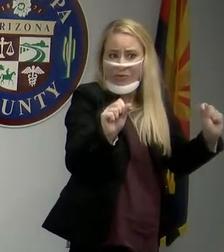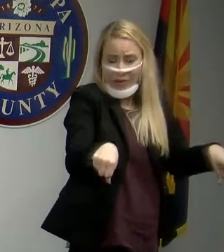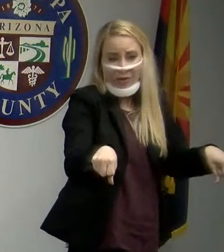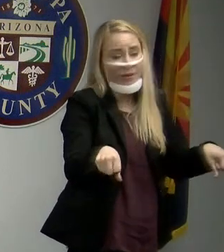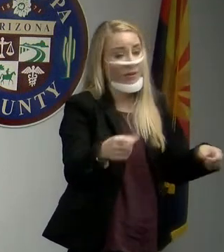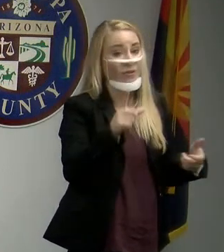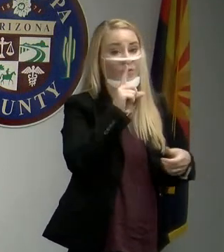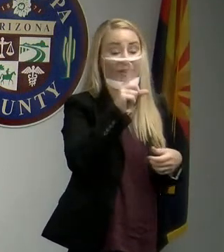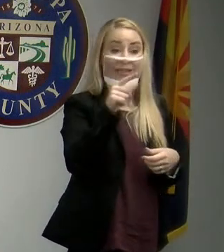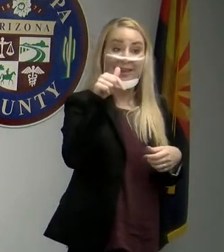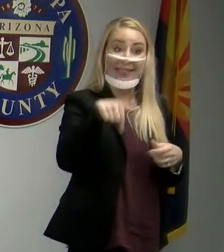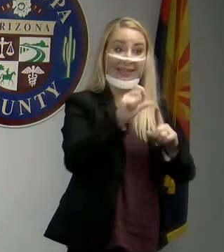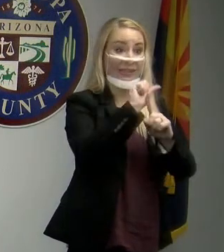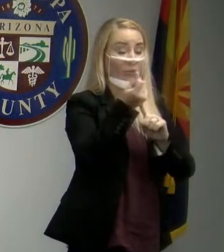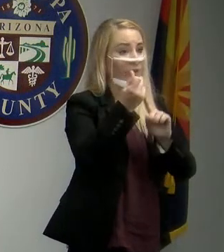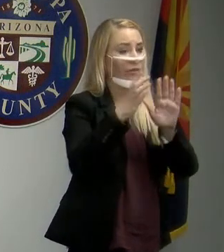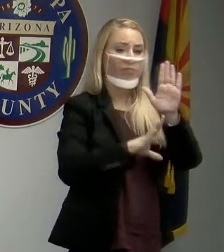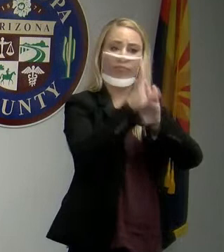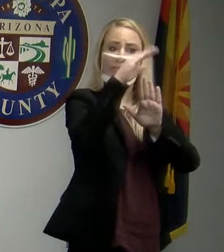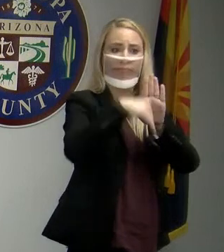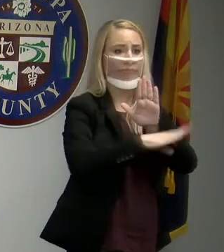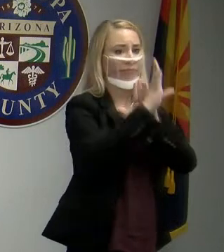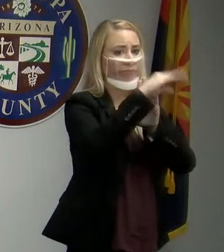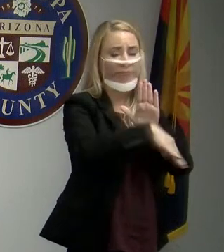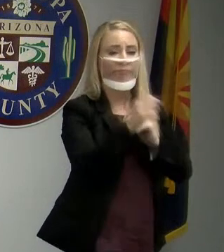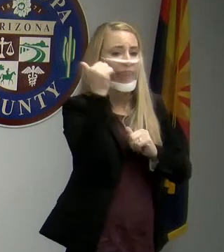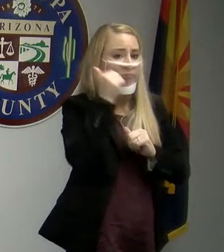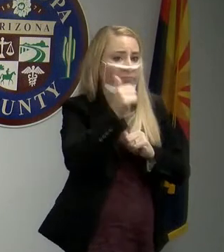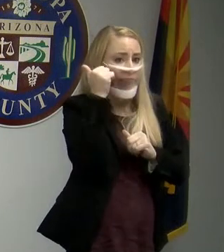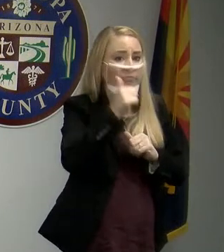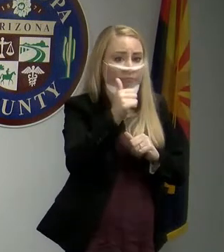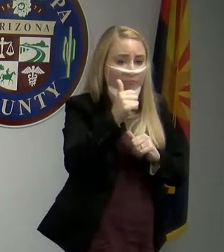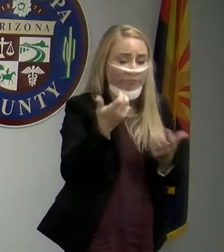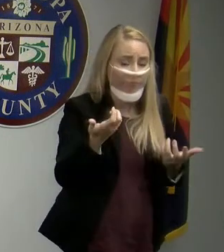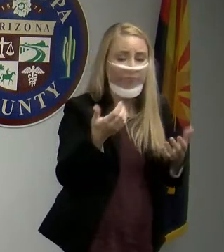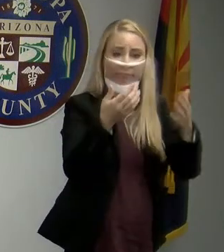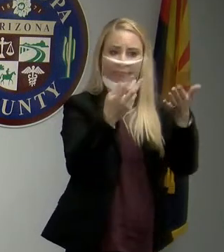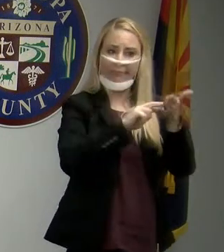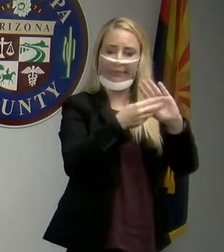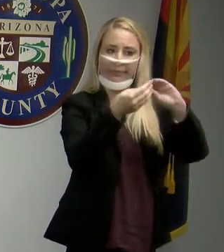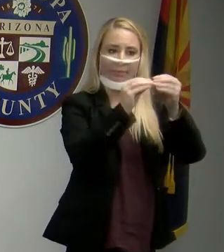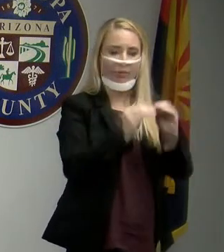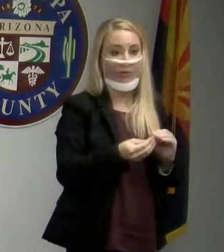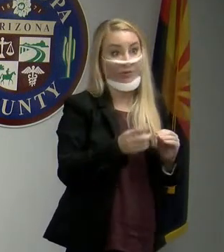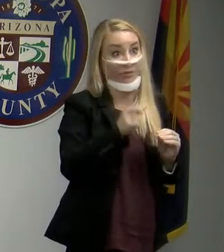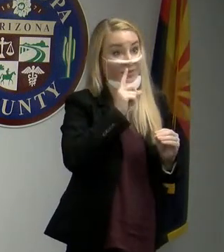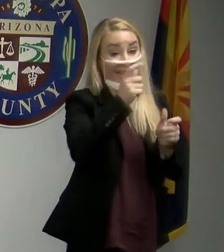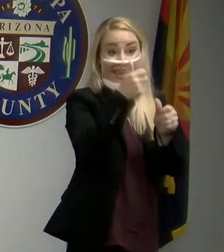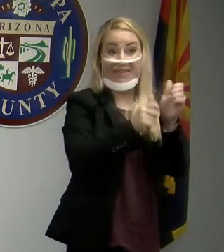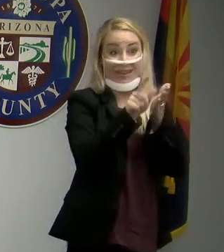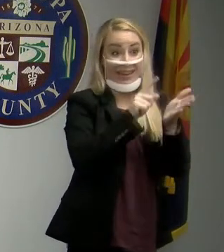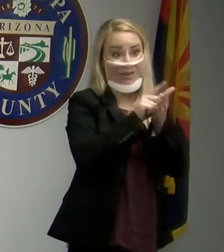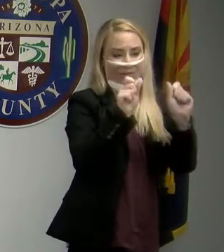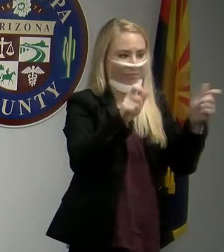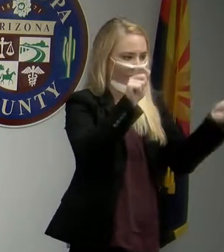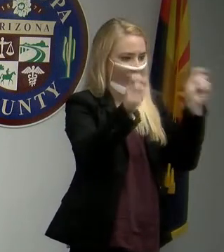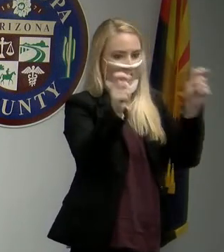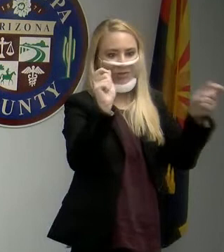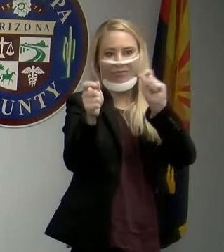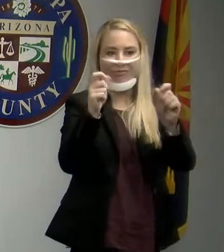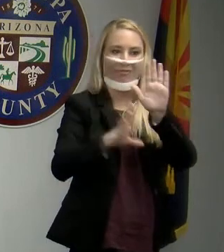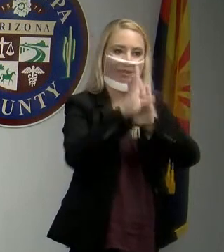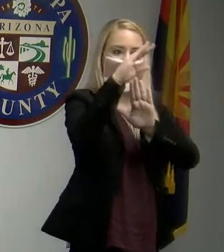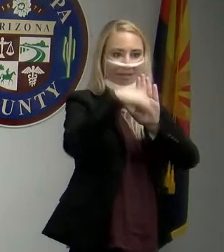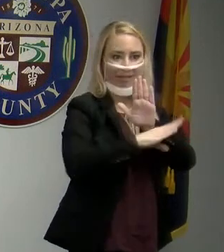that happens with our Office of Medical Examiner, and the numbers change by the hour, and especially it seems to change more